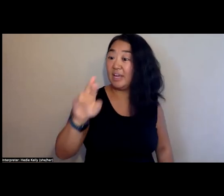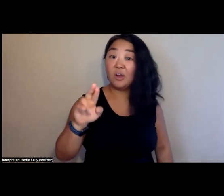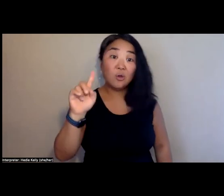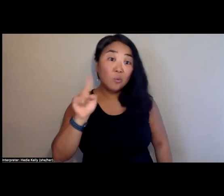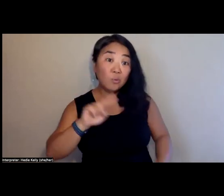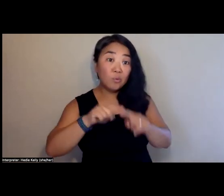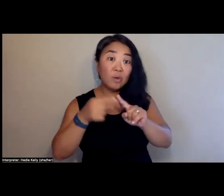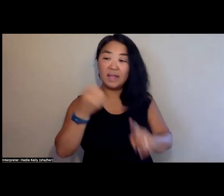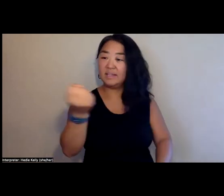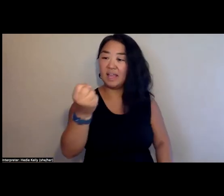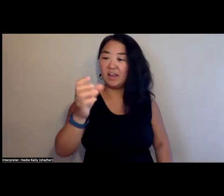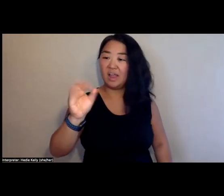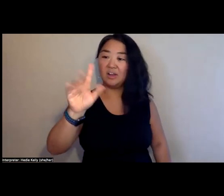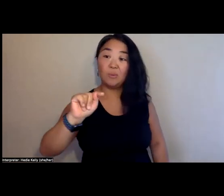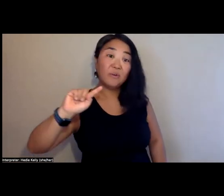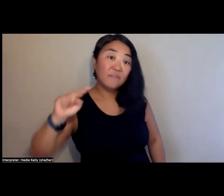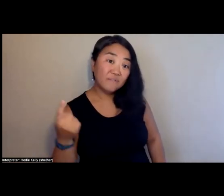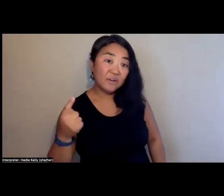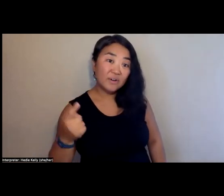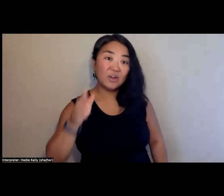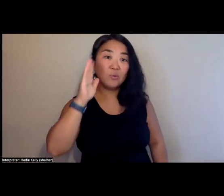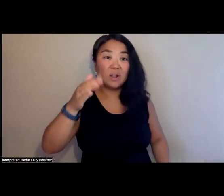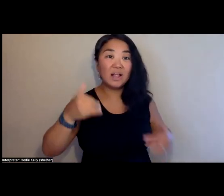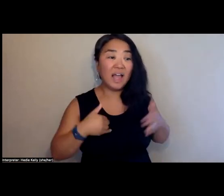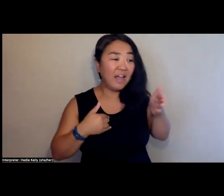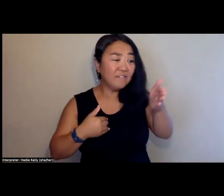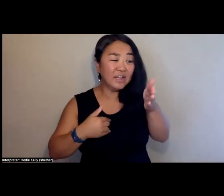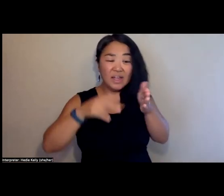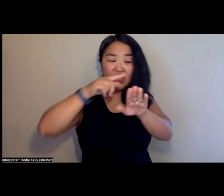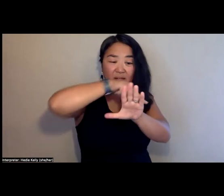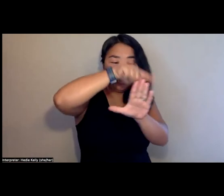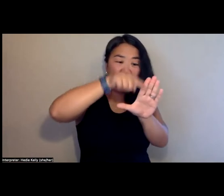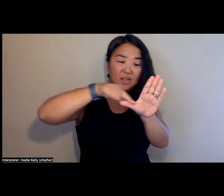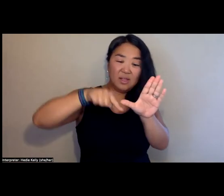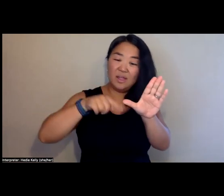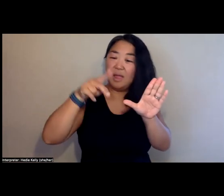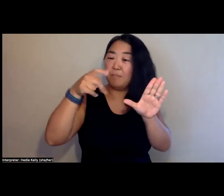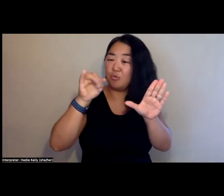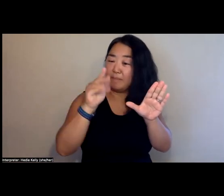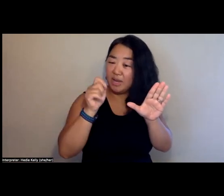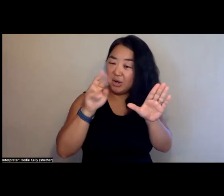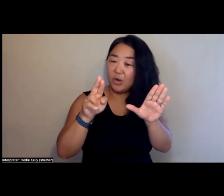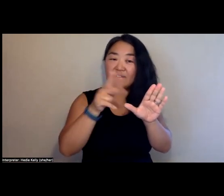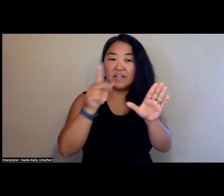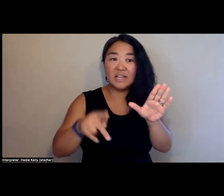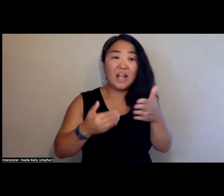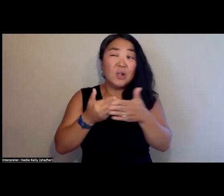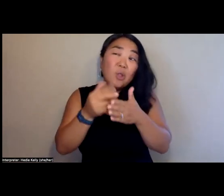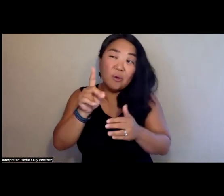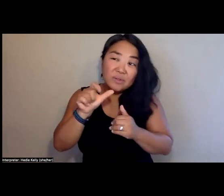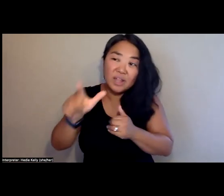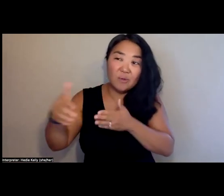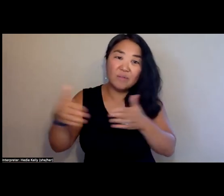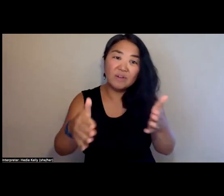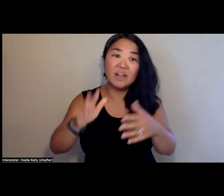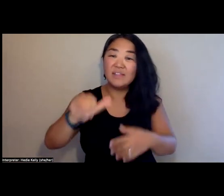on Saturday, October 1st. We will be on the perimeter of Philadelphia, not in the middle of the Delaware River, but as close as we can. The Cherry Street Pier